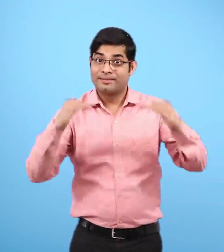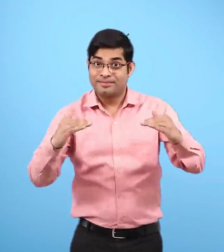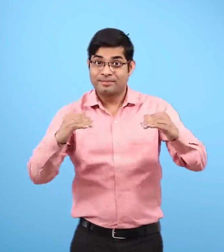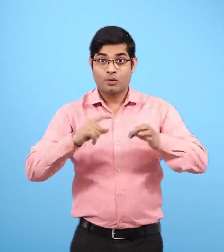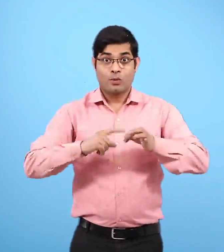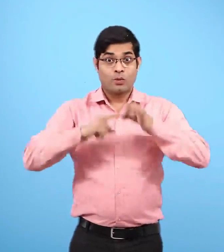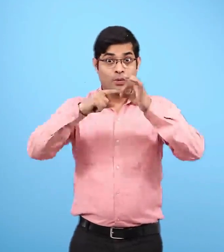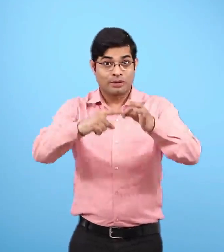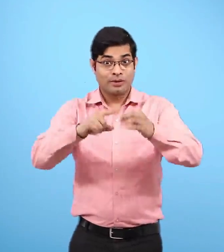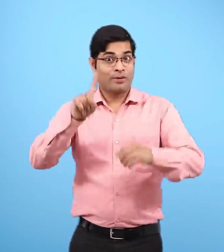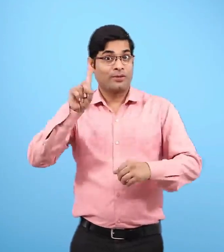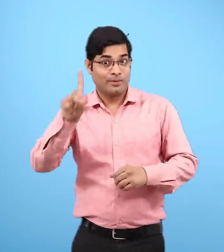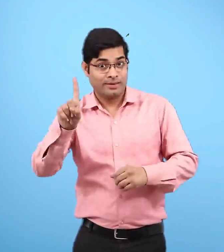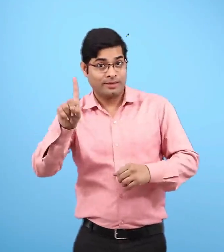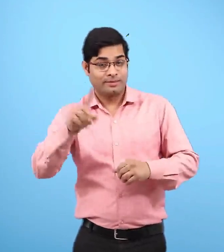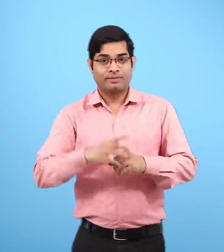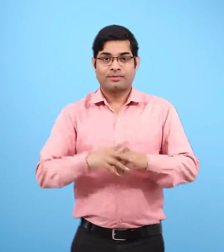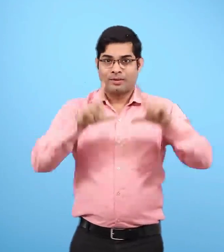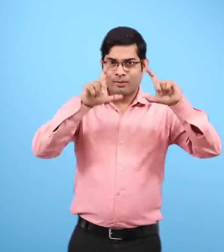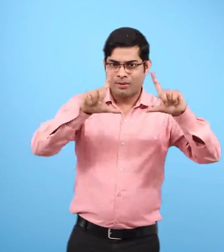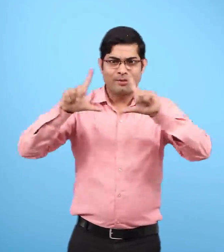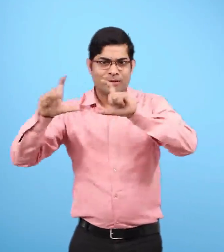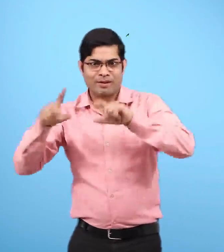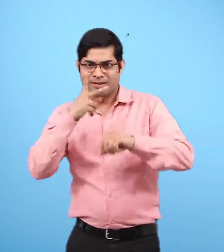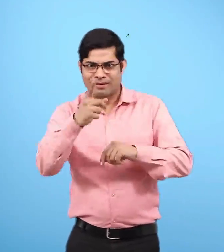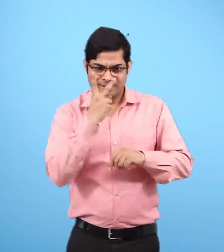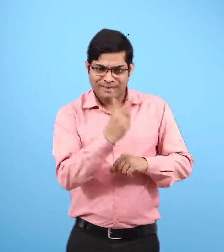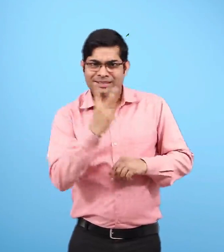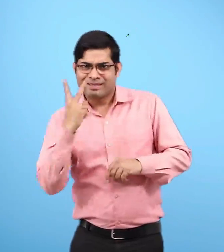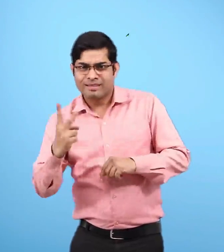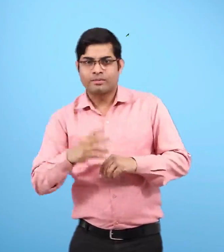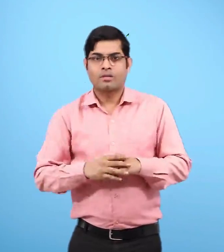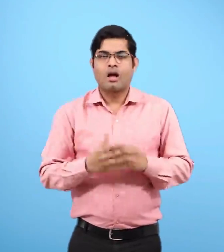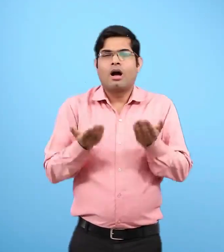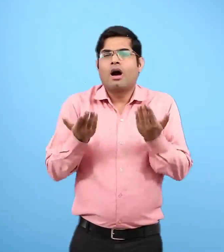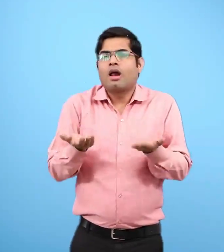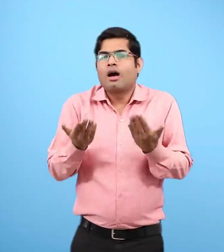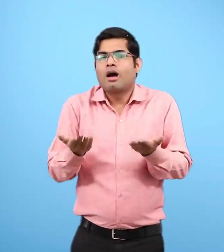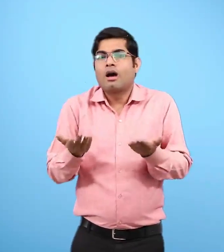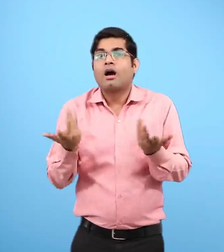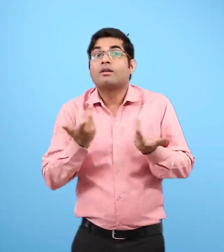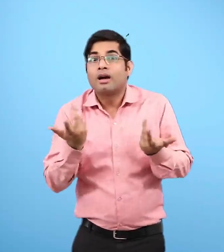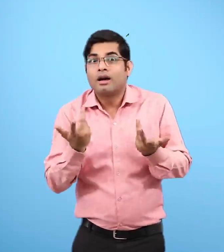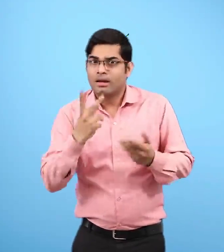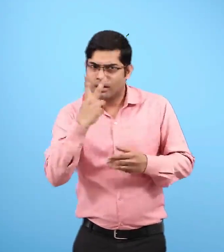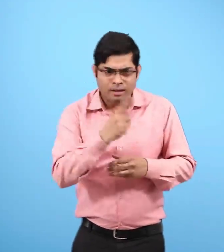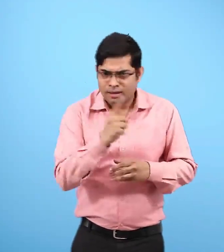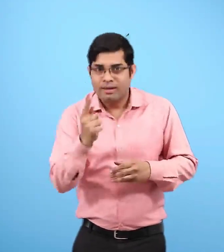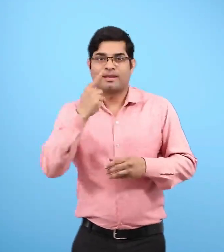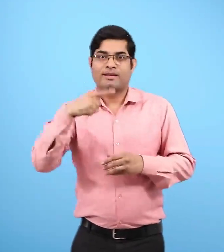Part 2, Question 1. Identify and tick the lighter.